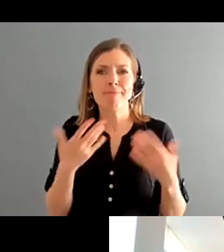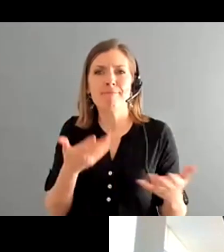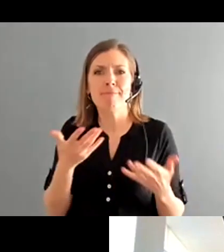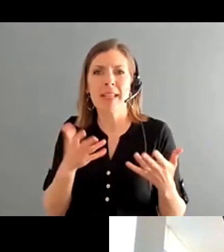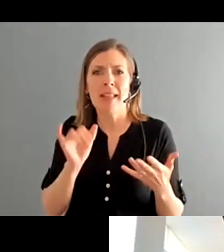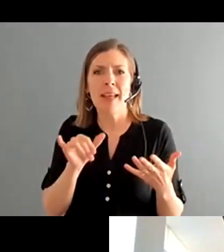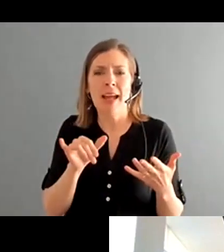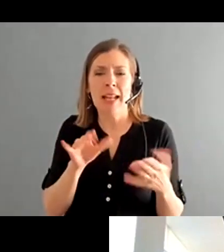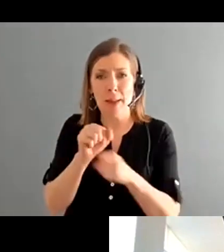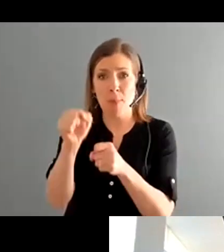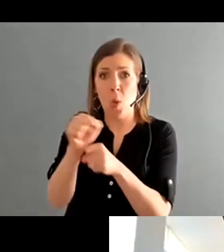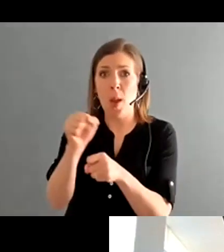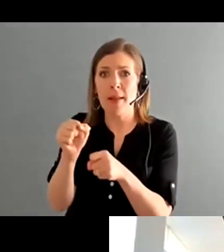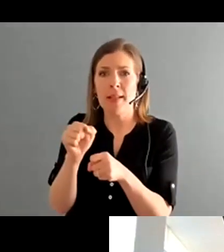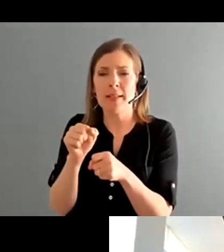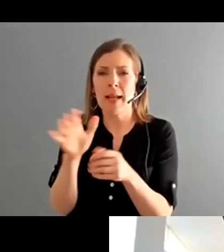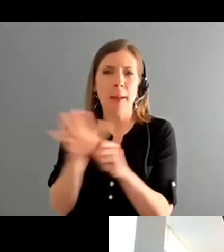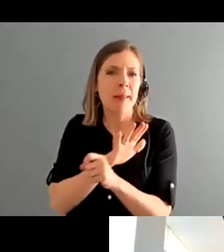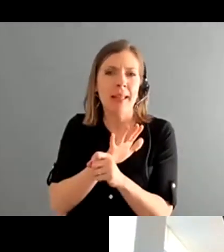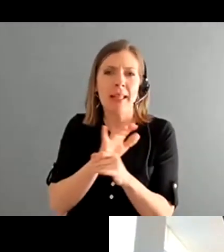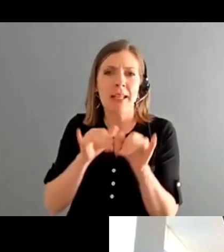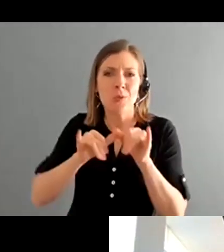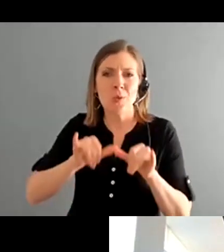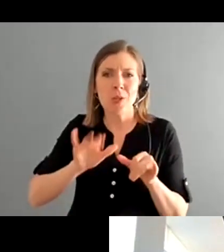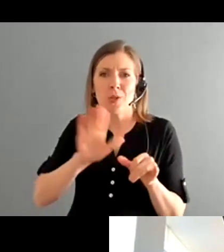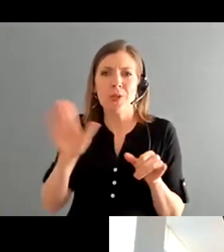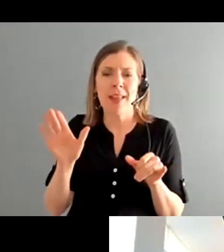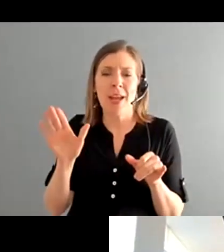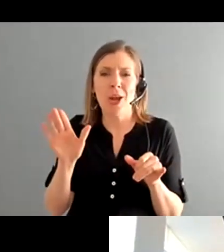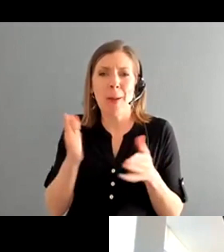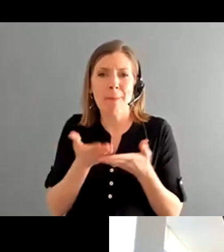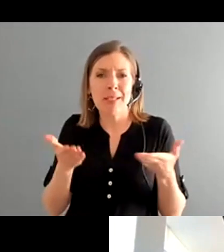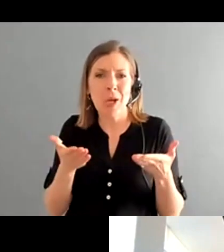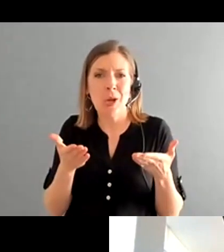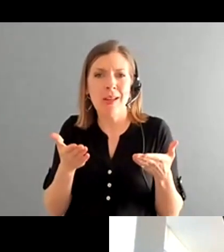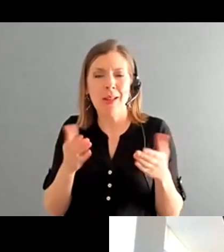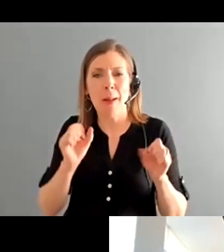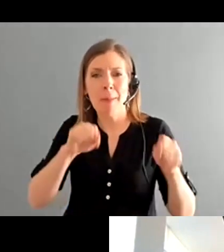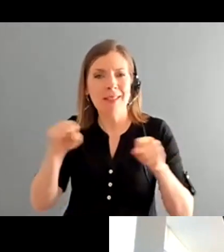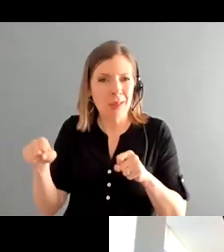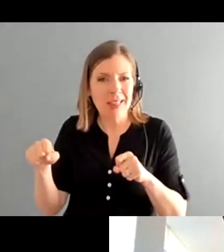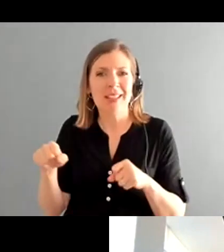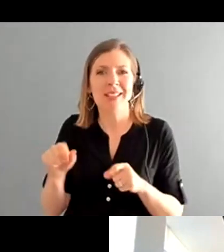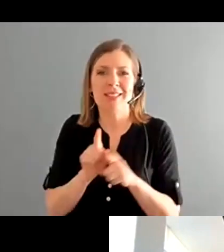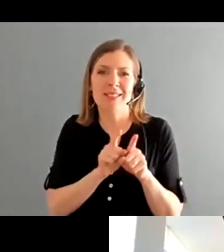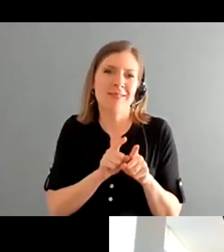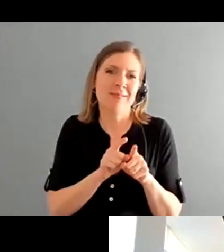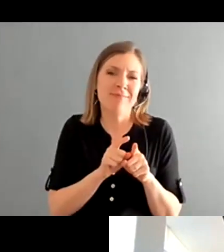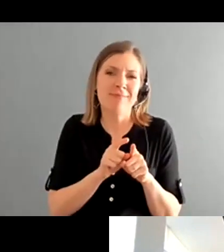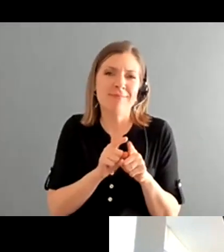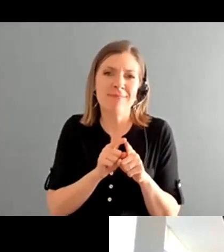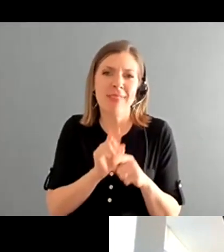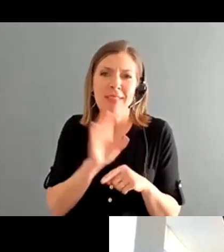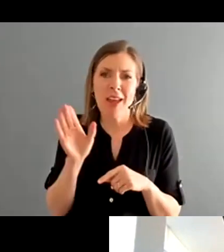that employment completely structures their material horizons of possibility and and